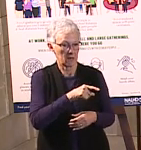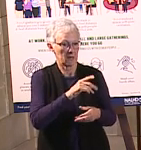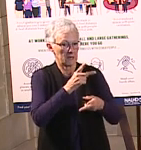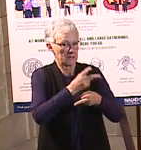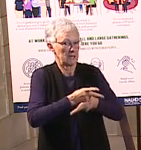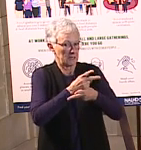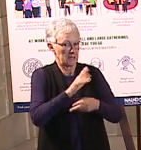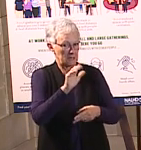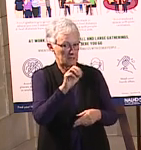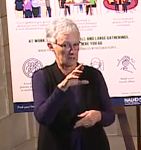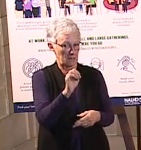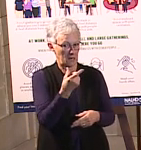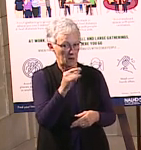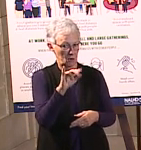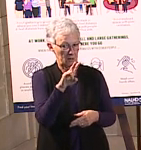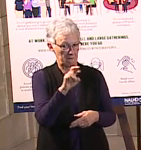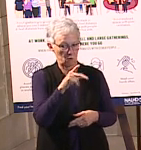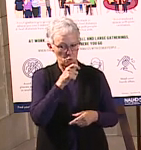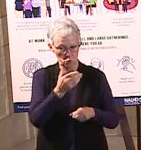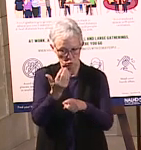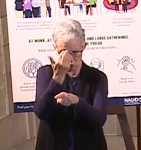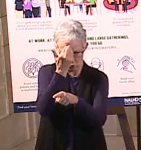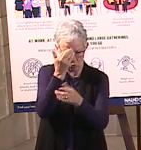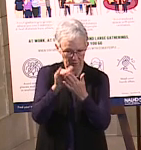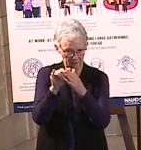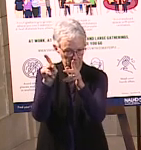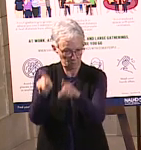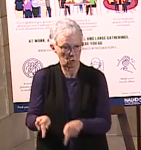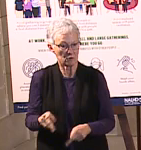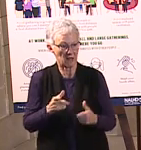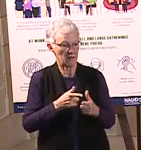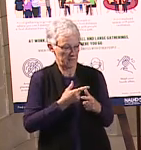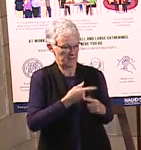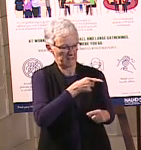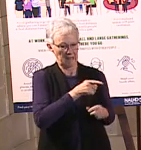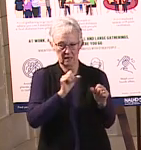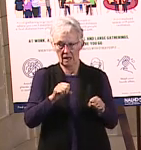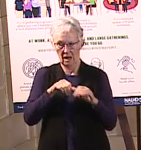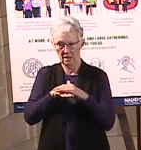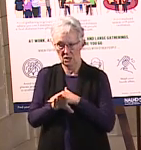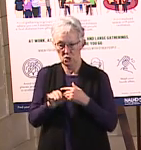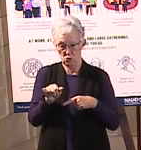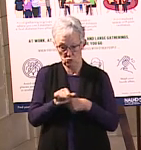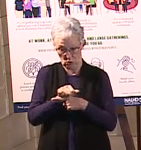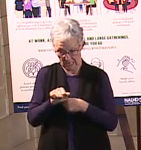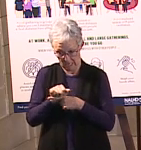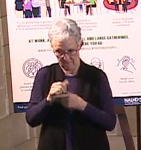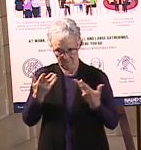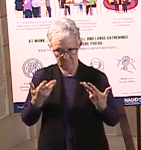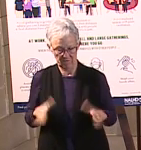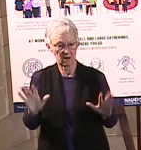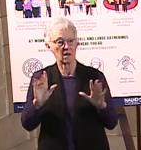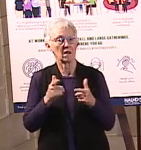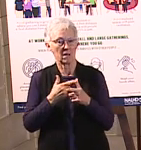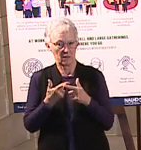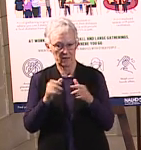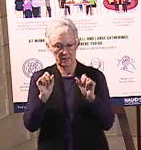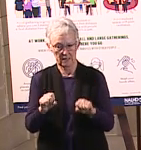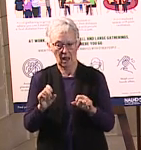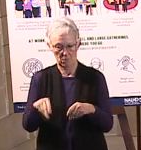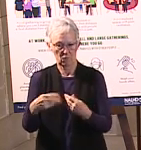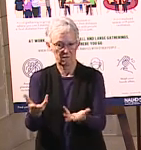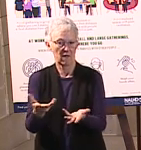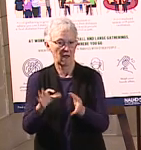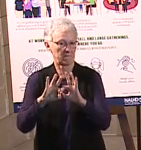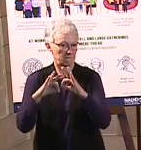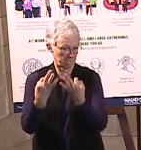important. And the guidance is important because it does provide family members and these other caregivers who've